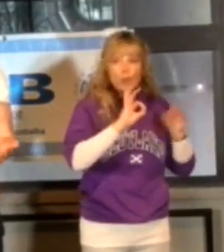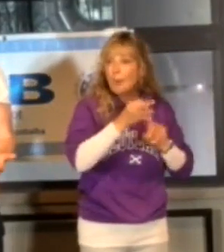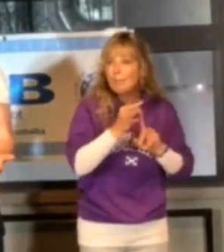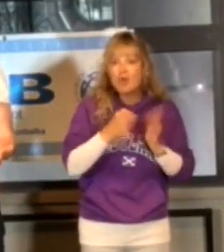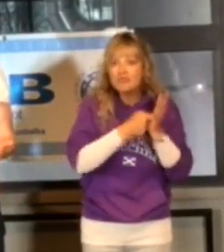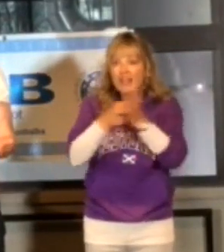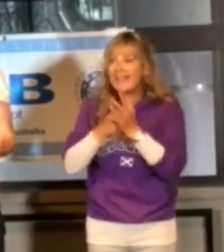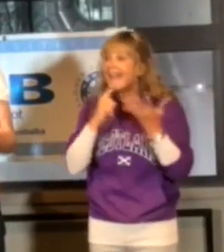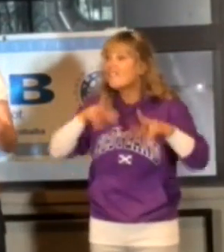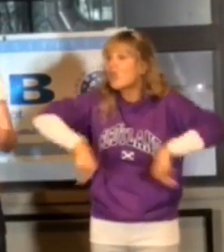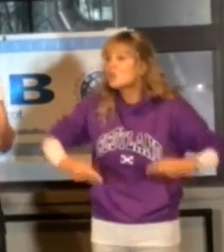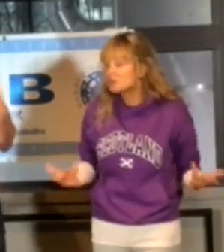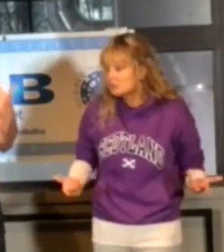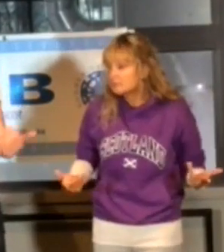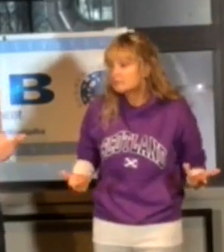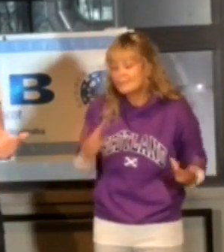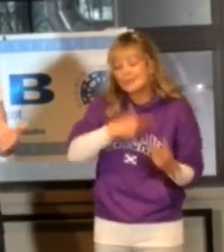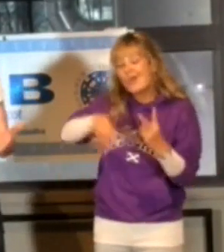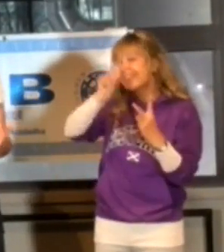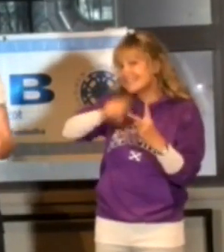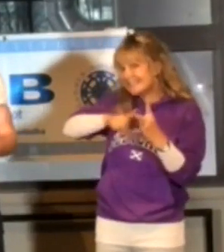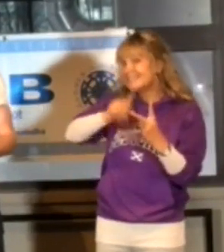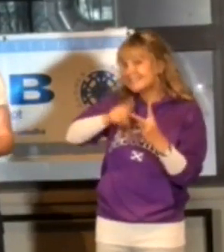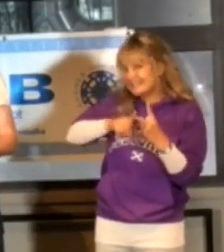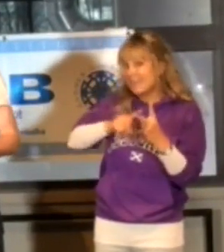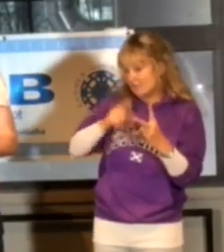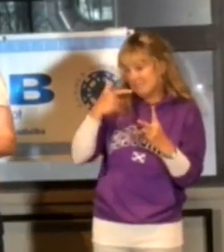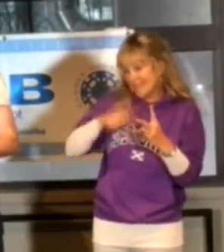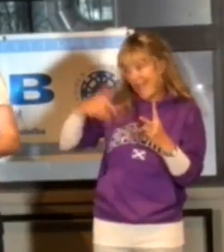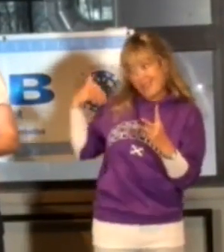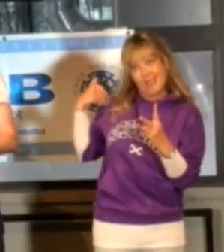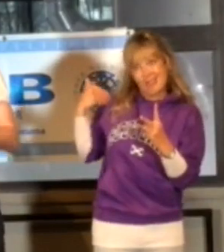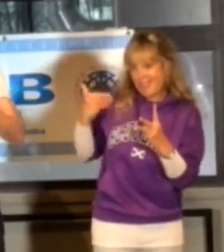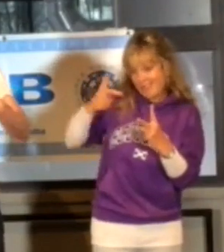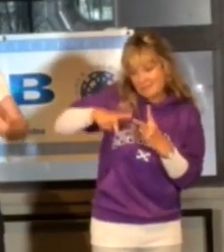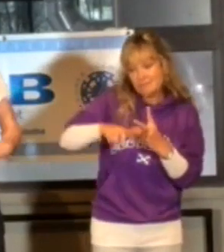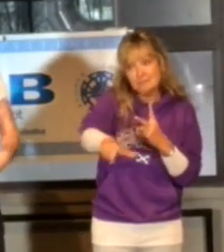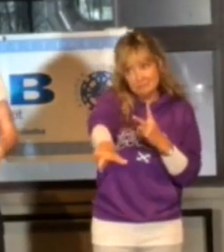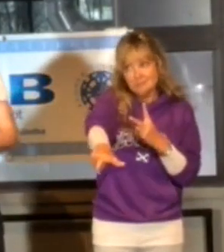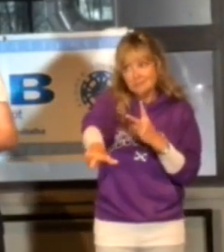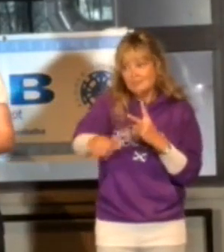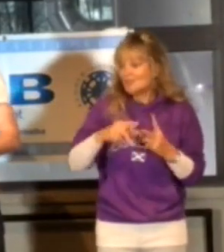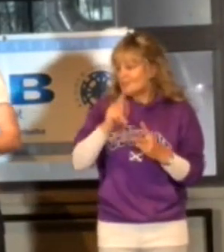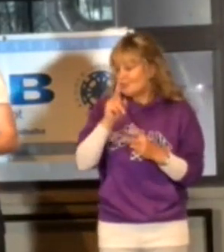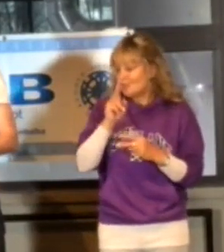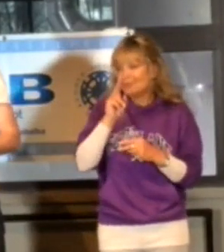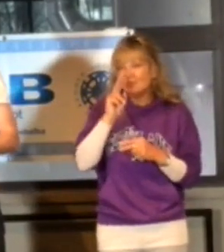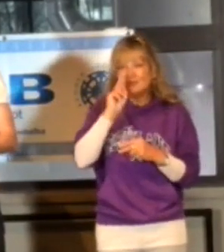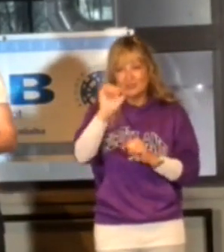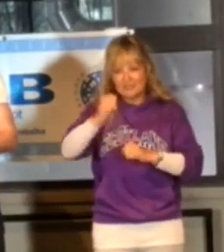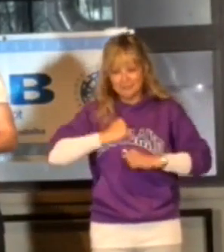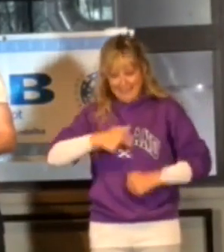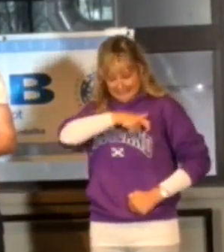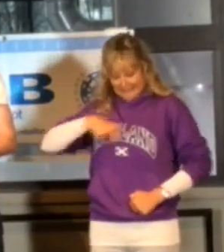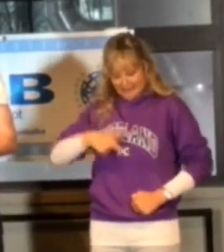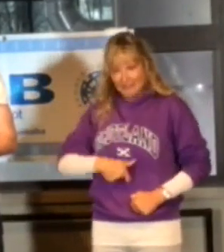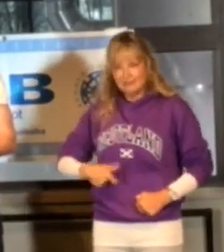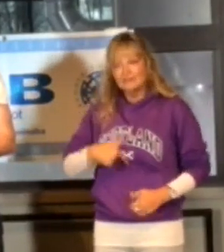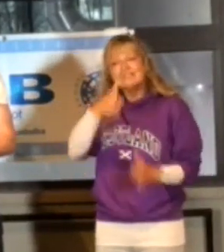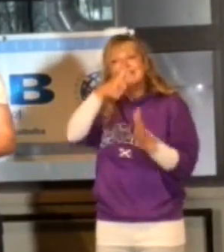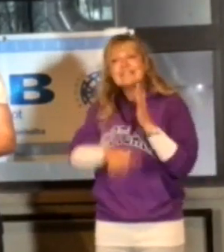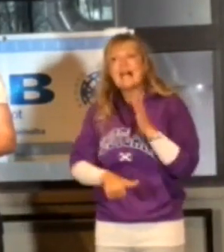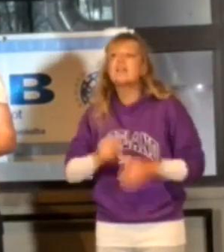it. So the other thing that we have been for a while now, as you'll see in my t-shirt here, we